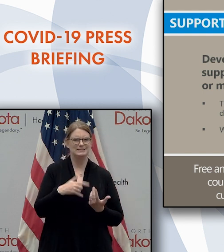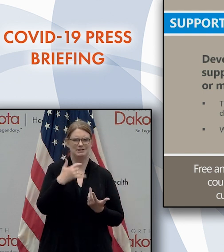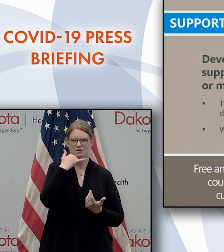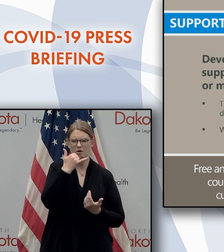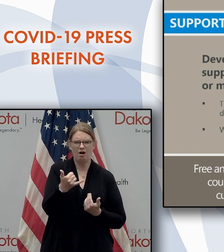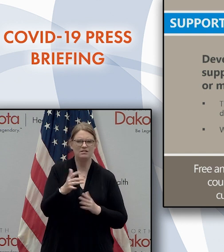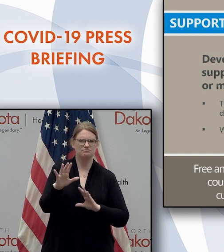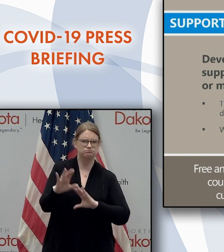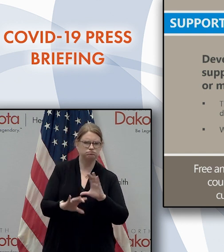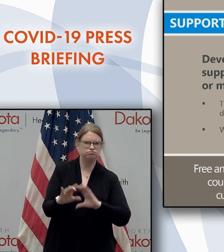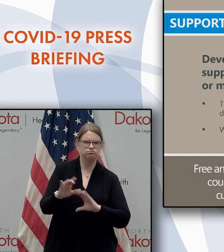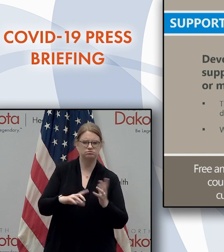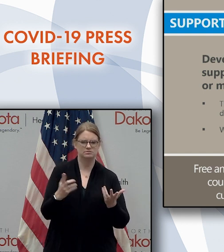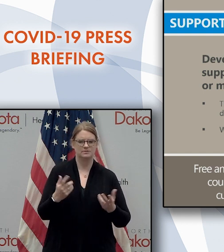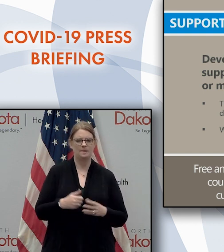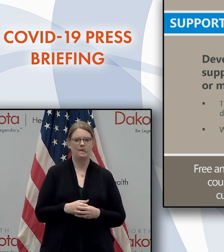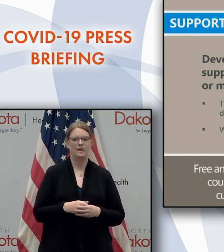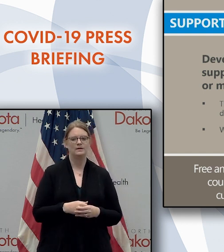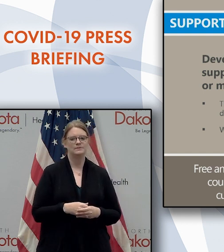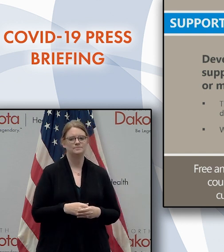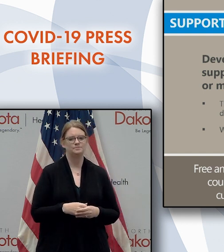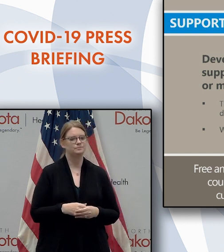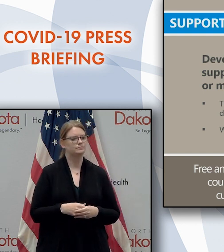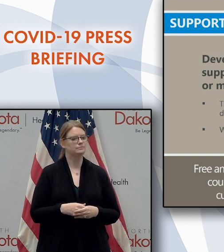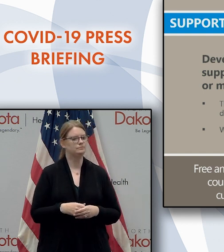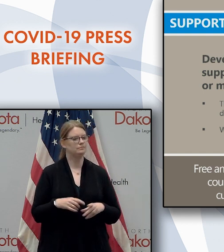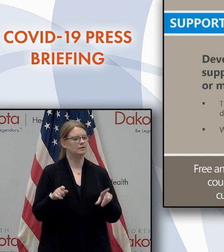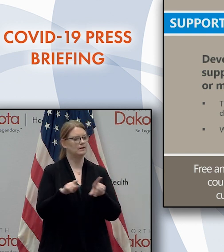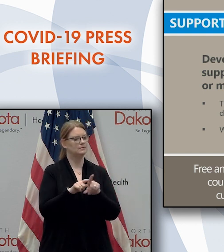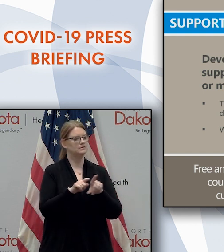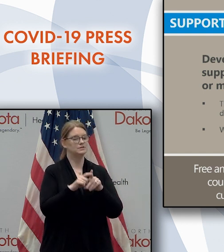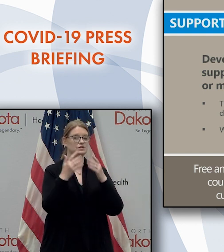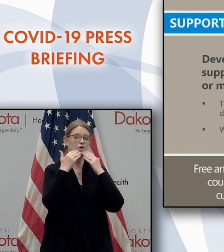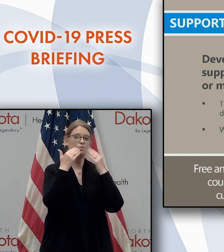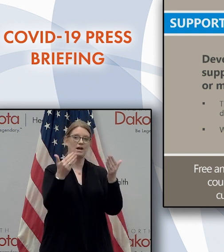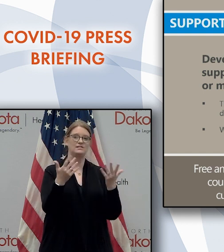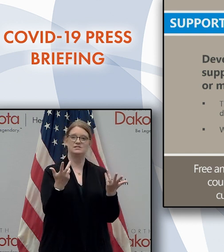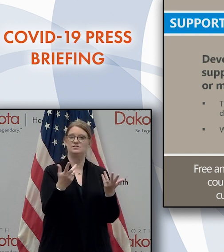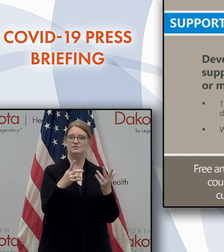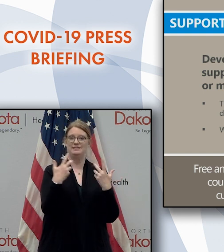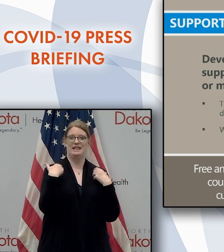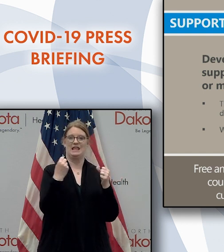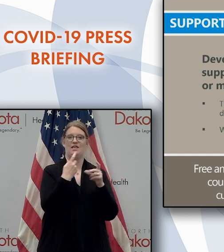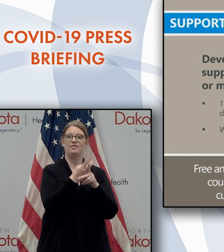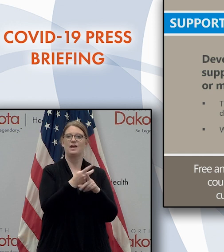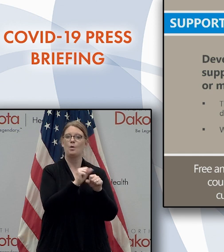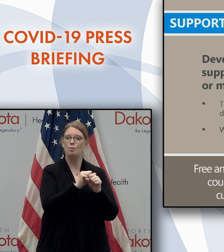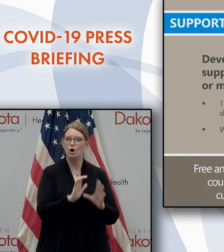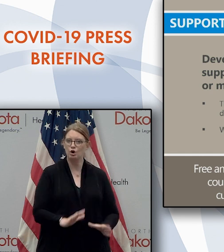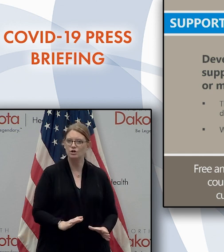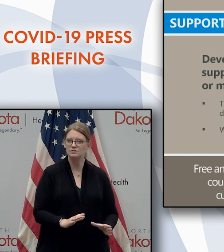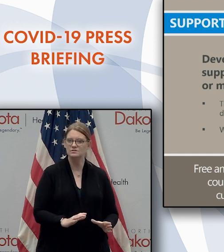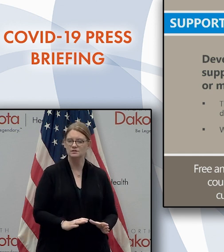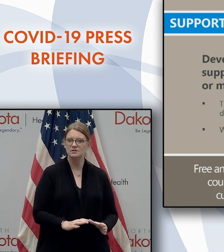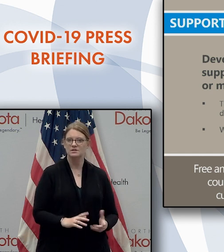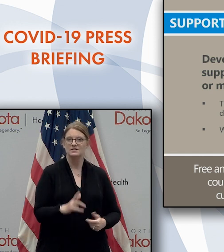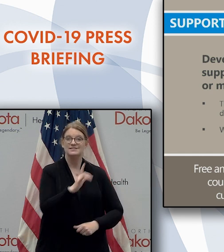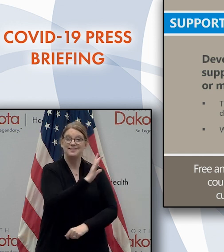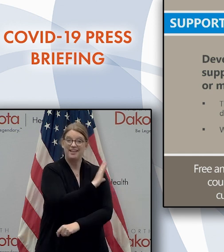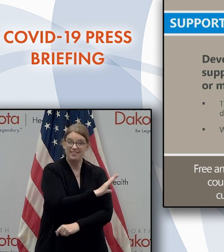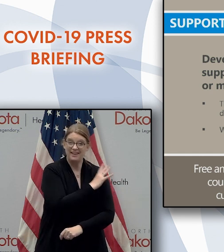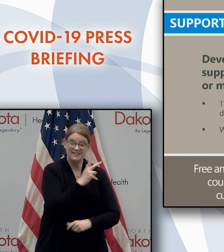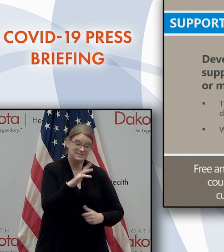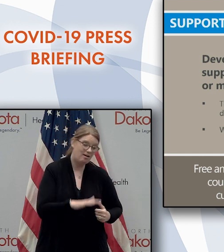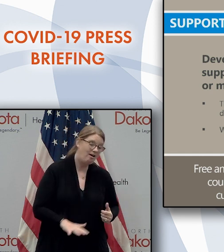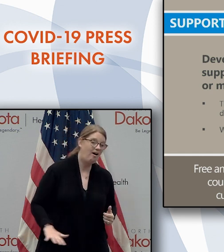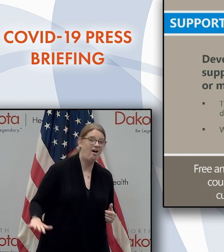anybody about anything right now. We also want to express our gratitude to all the healthcare workers providing vital services from North Dakota clinics,